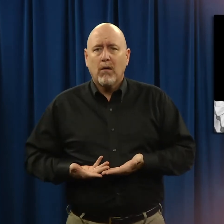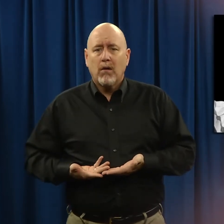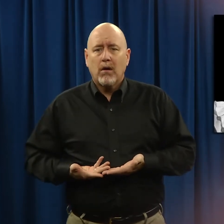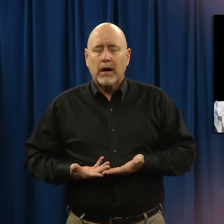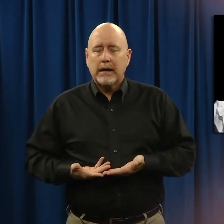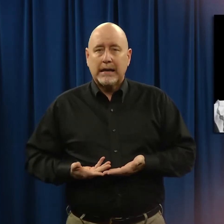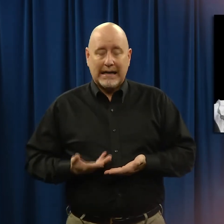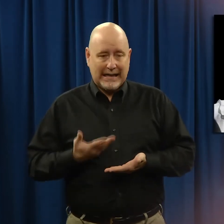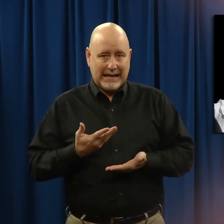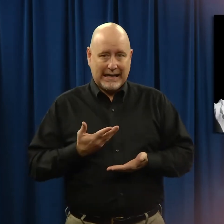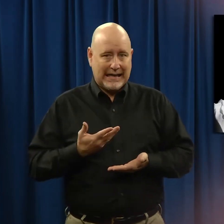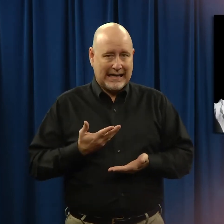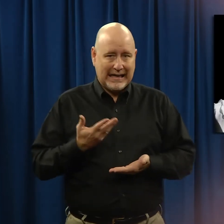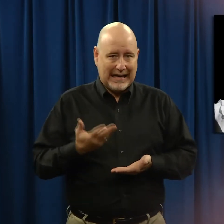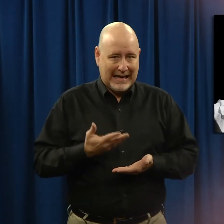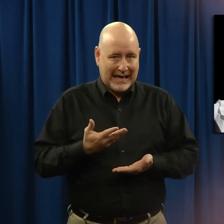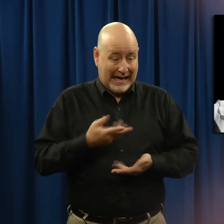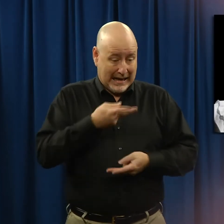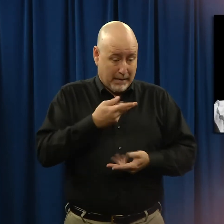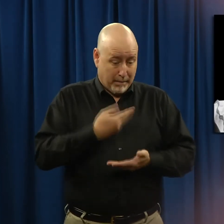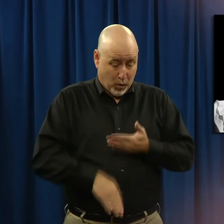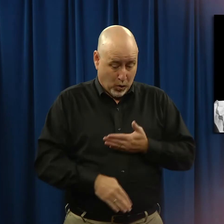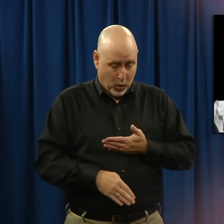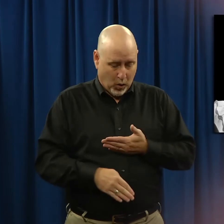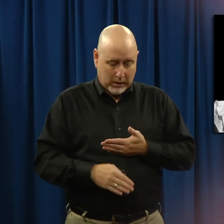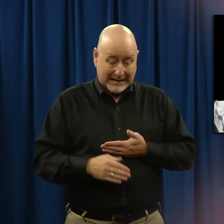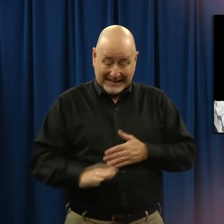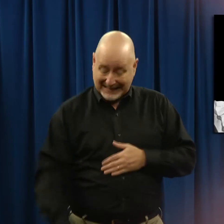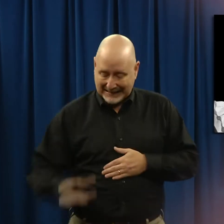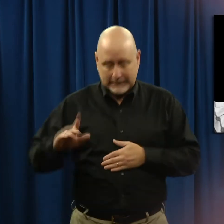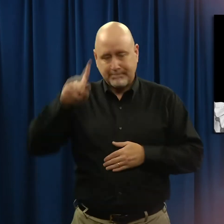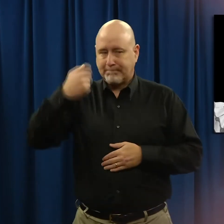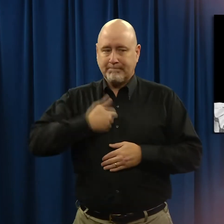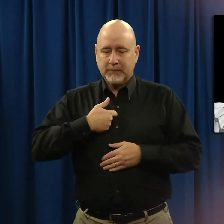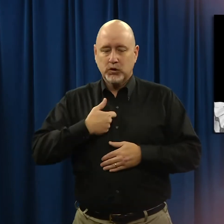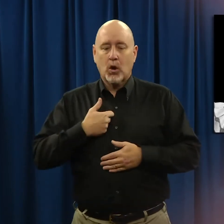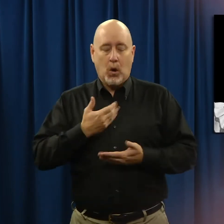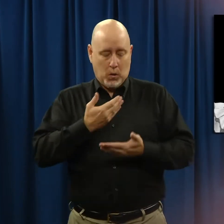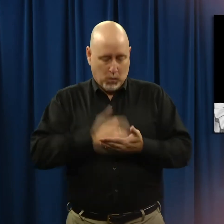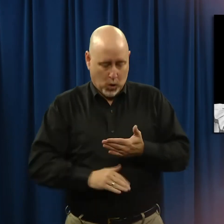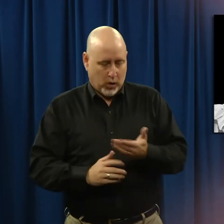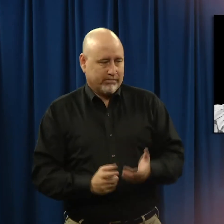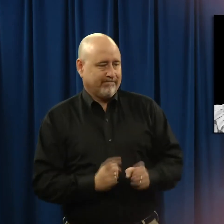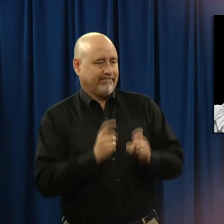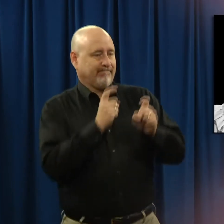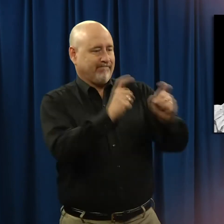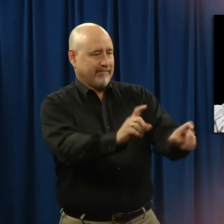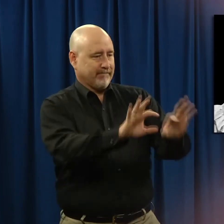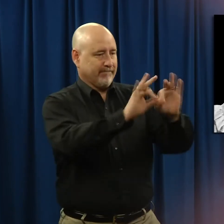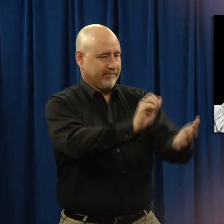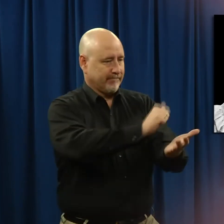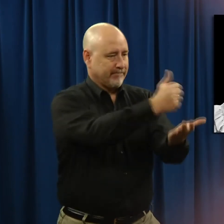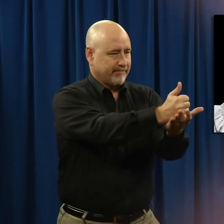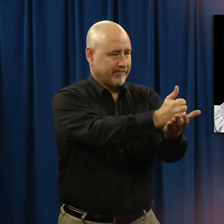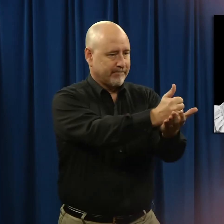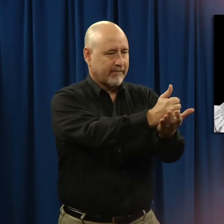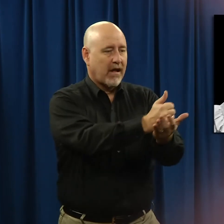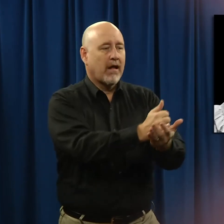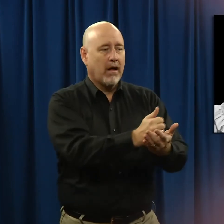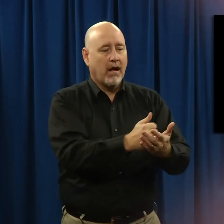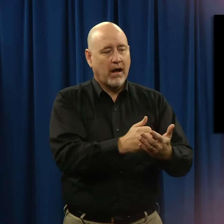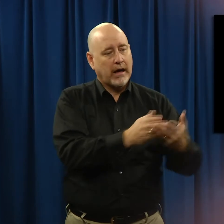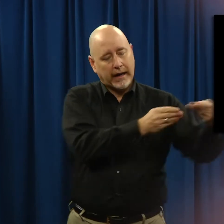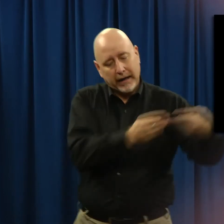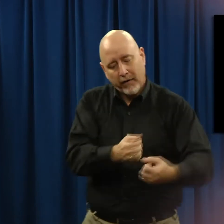I knew I couldn't keep him. So I gave him up to a family who could give him the type of love that he really